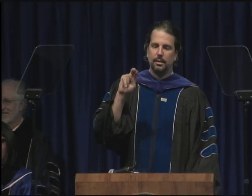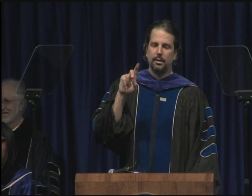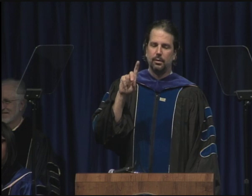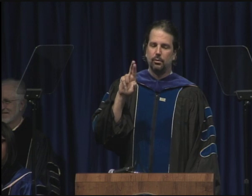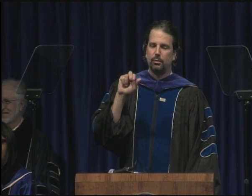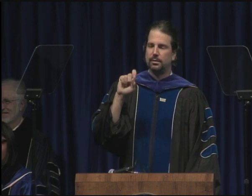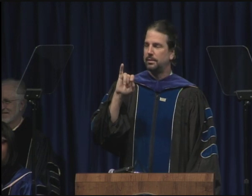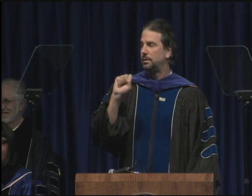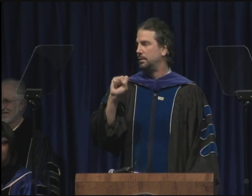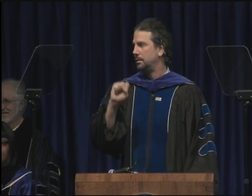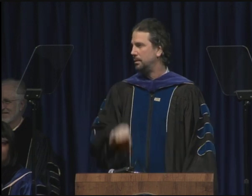Henry Andresitz.